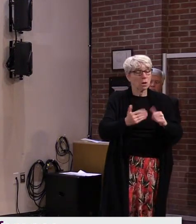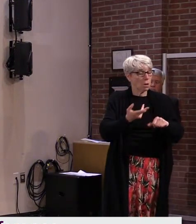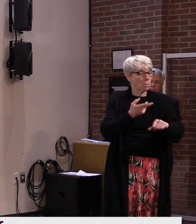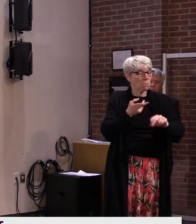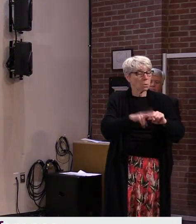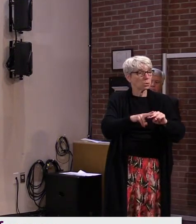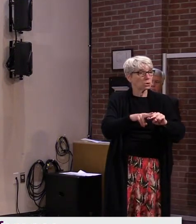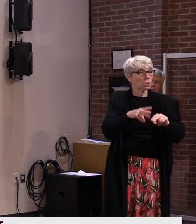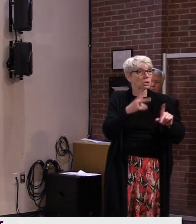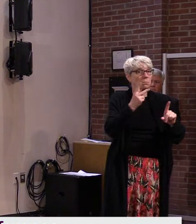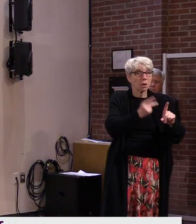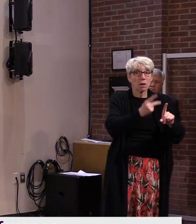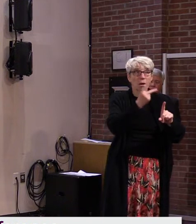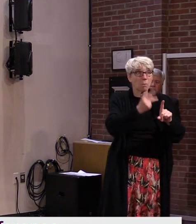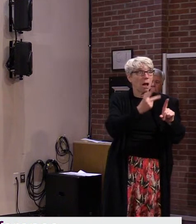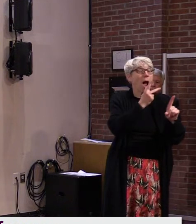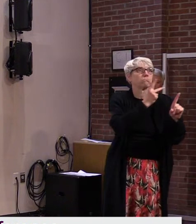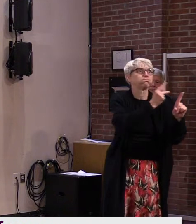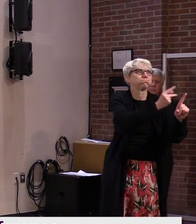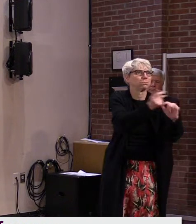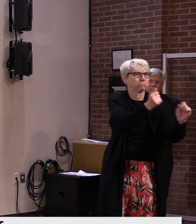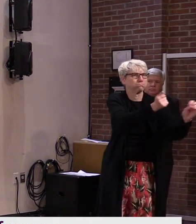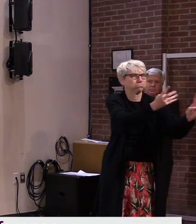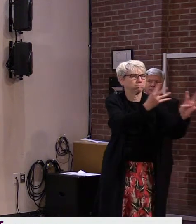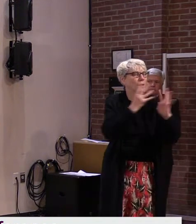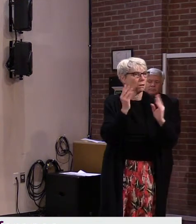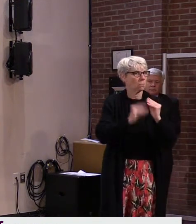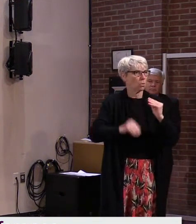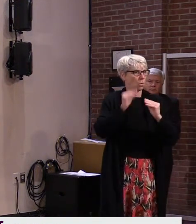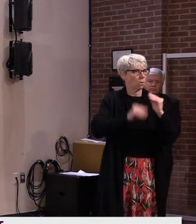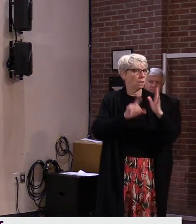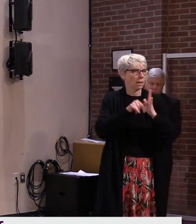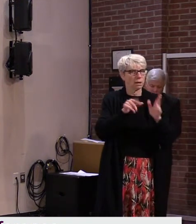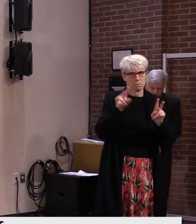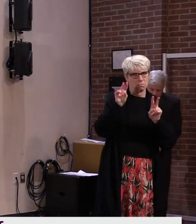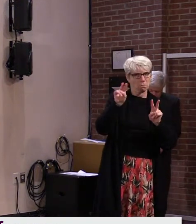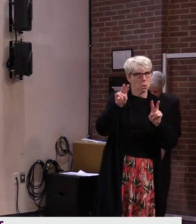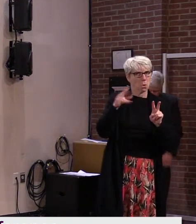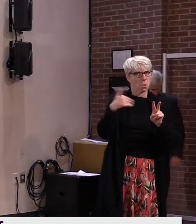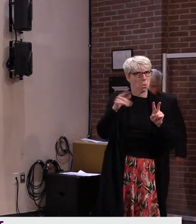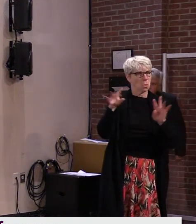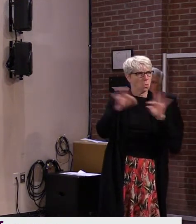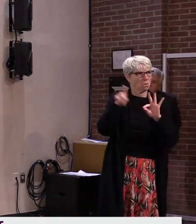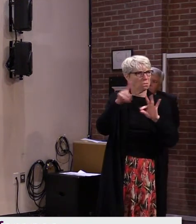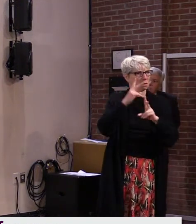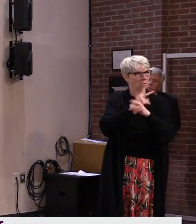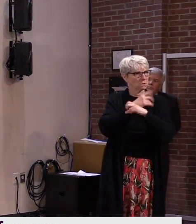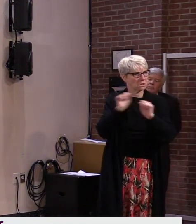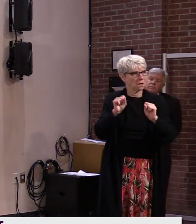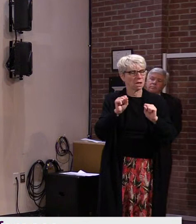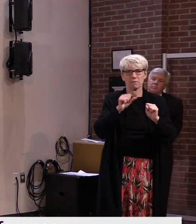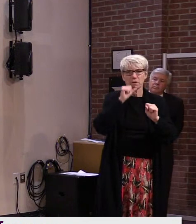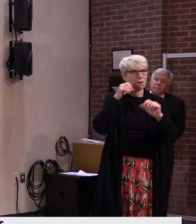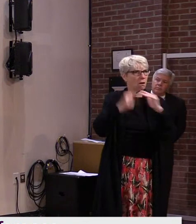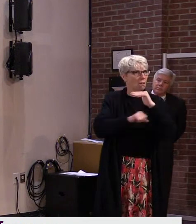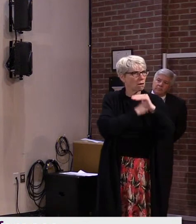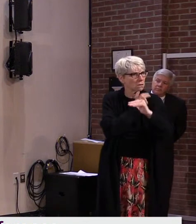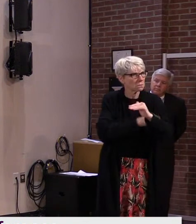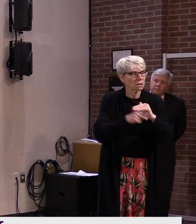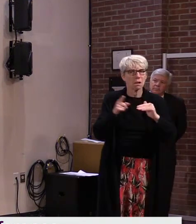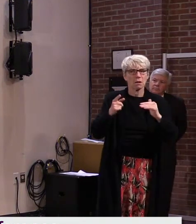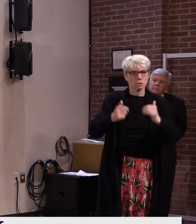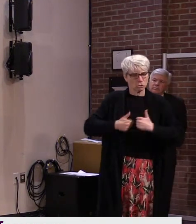that when there's some success and we see some numbers and so forth. As Dr. Fauci said, you're much more protected with the third